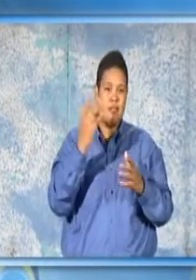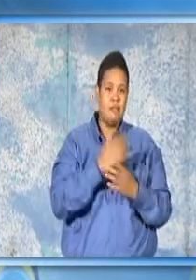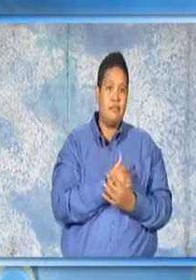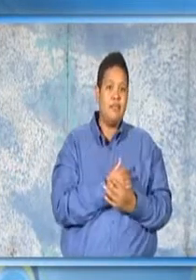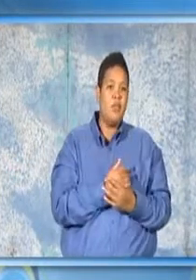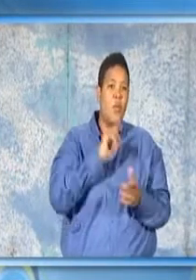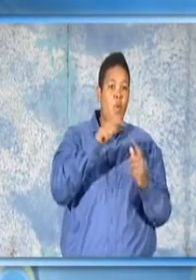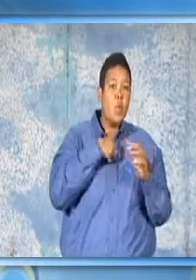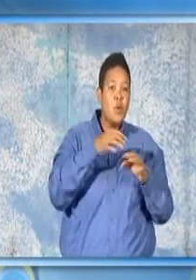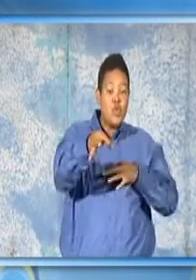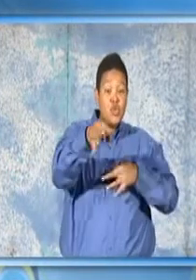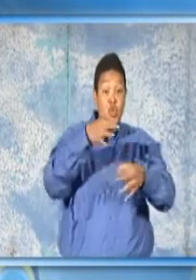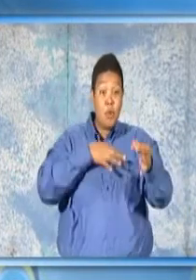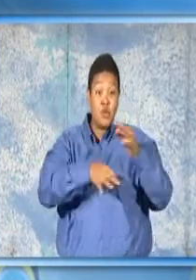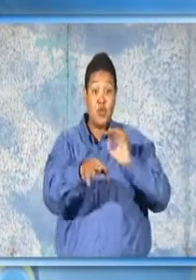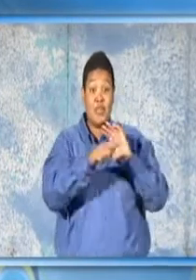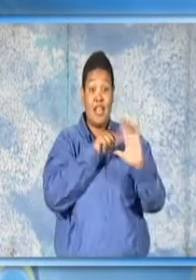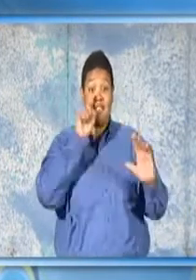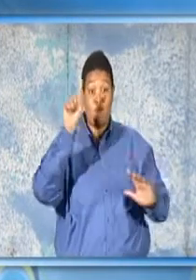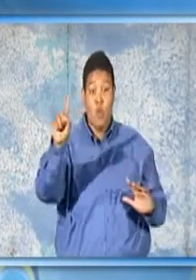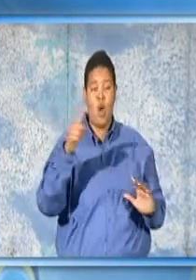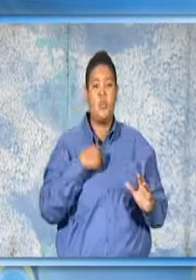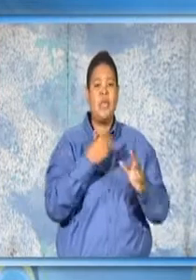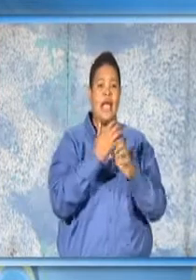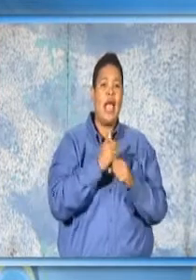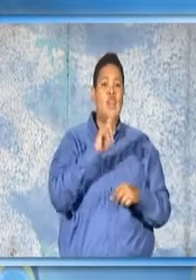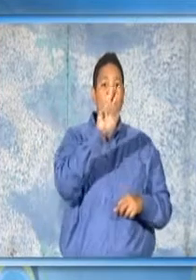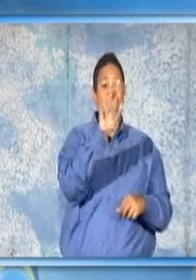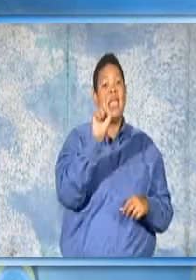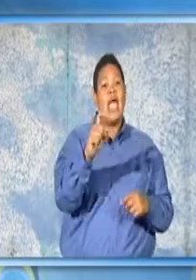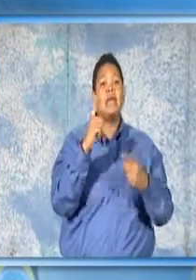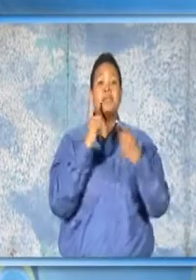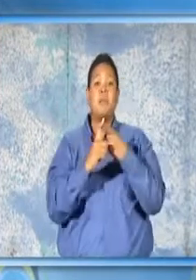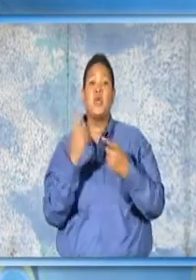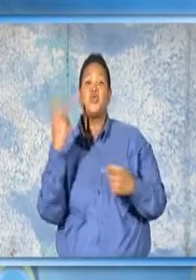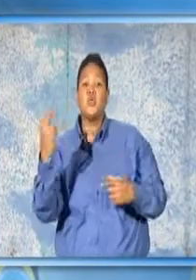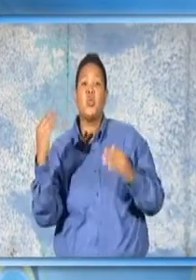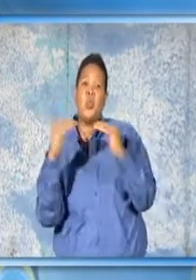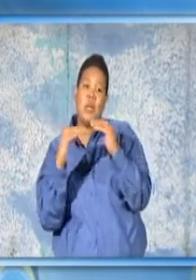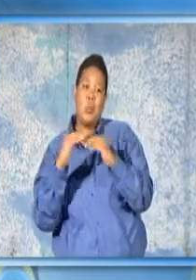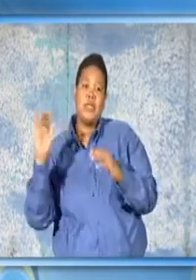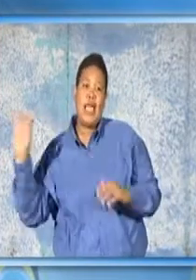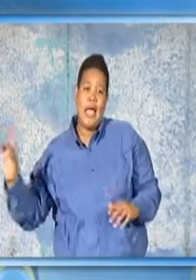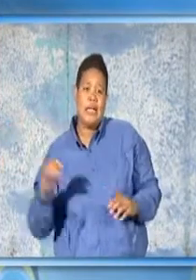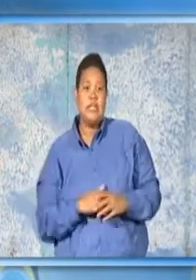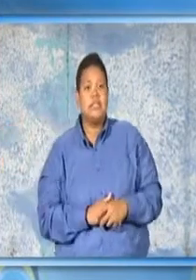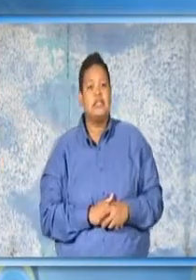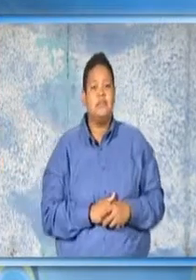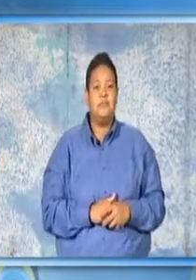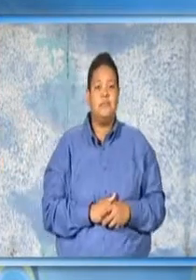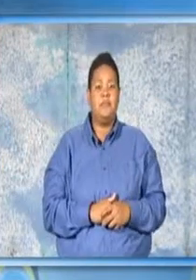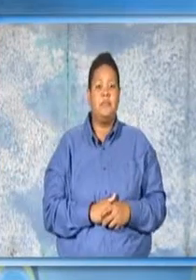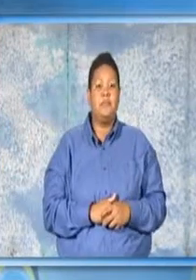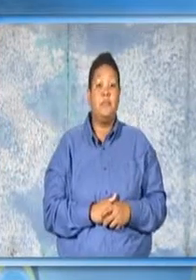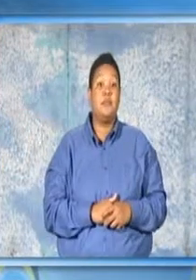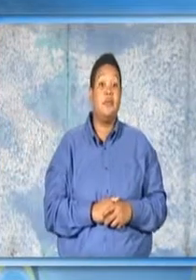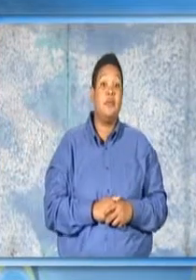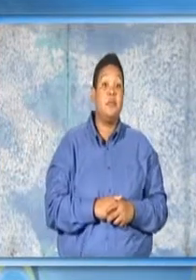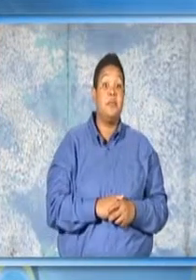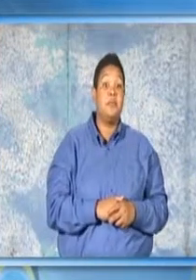When we substitute -1, we get 3x plus 2 equals 8. And therefore,